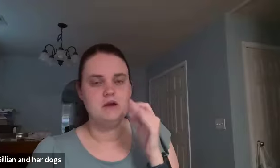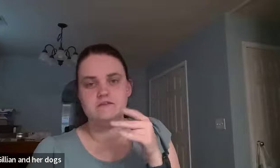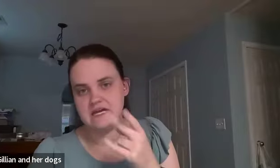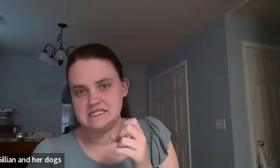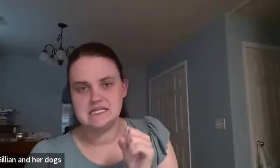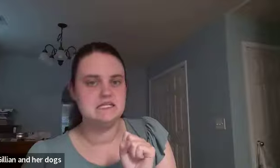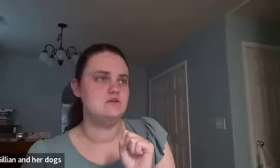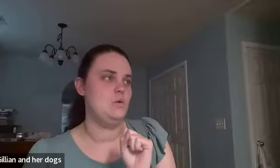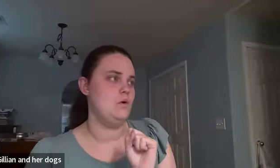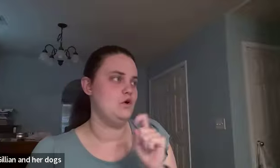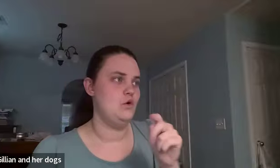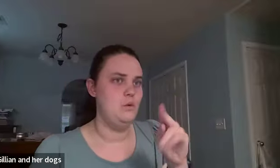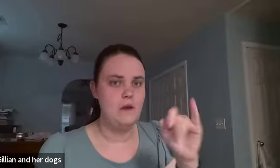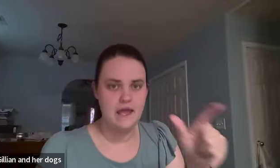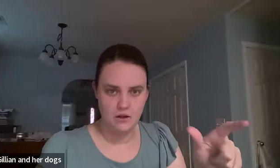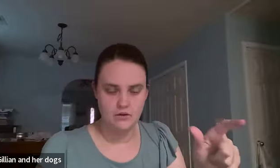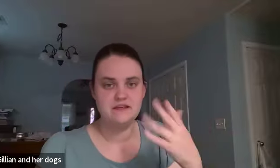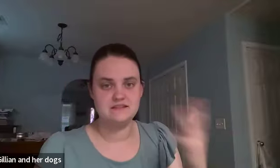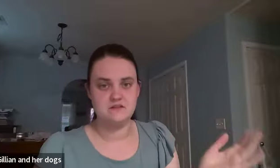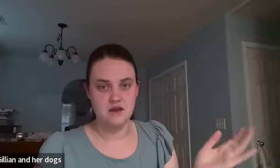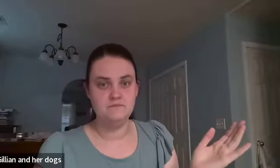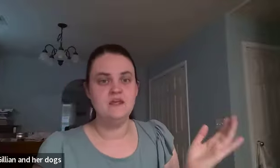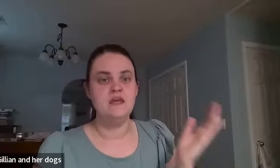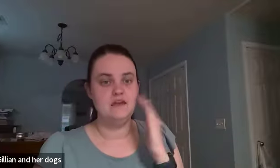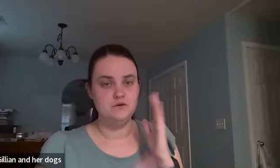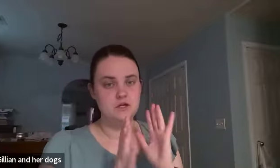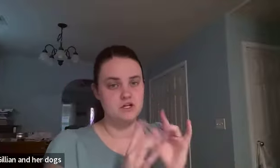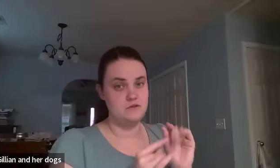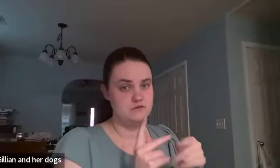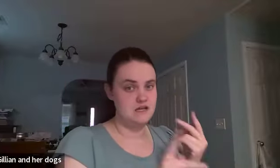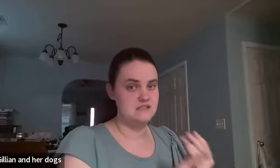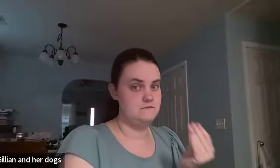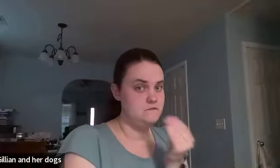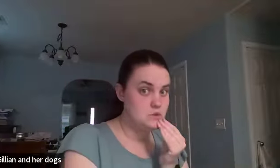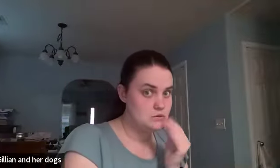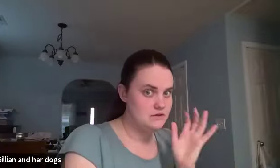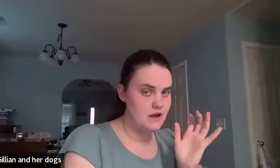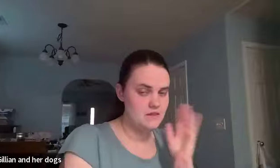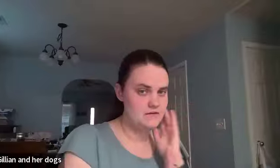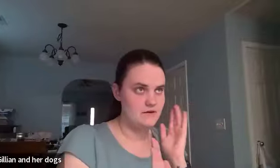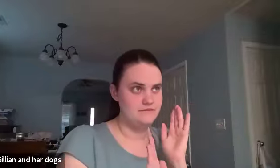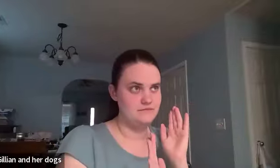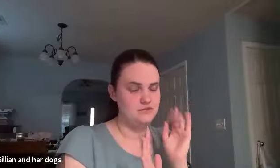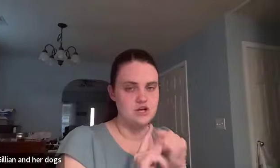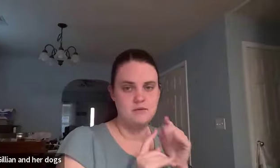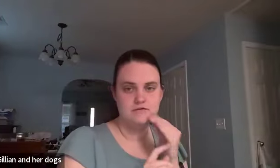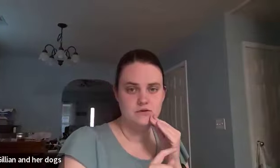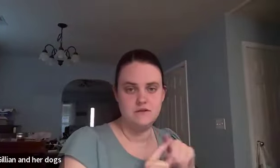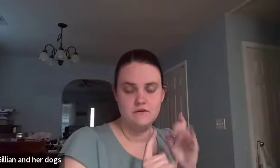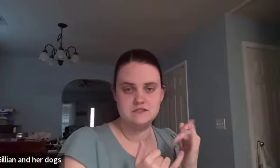about a pheasant or quail, things like that. If you're going to talk about those kinds of food, I love how we're talking about food, even though this